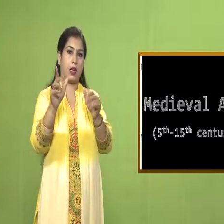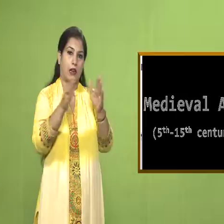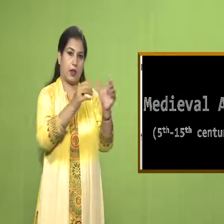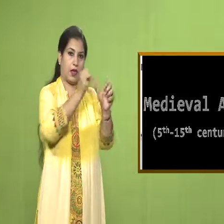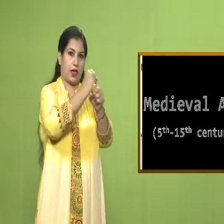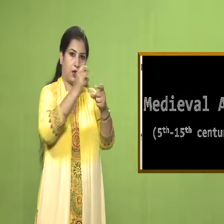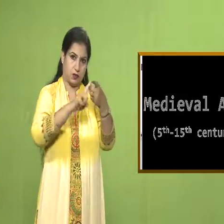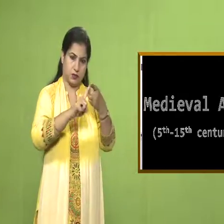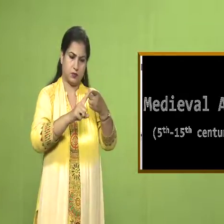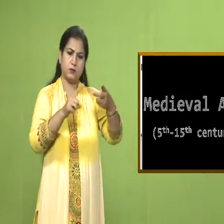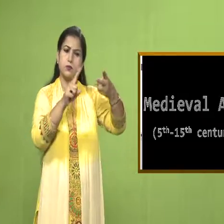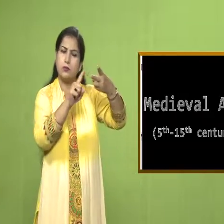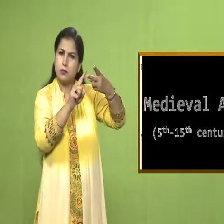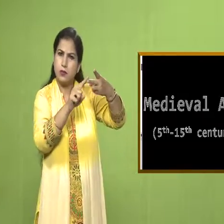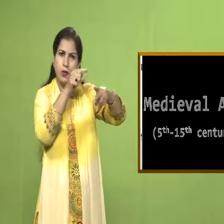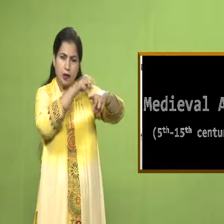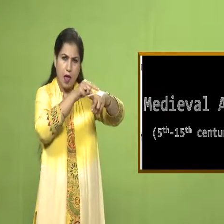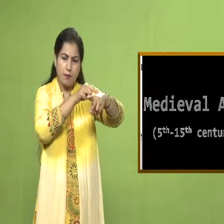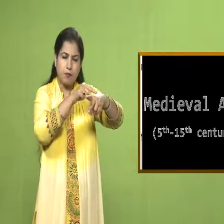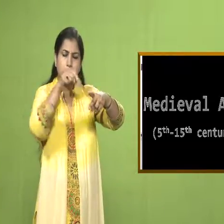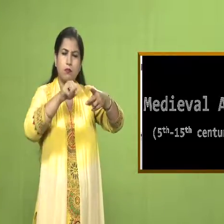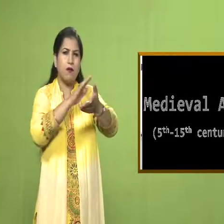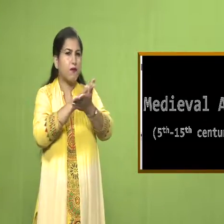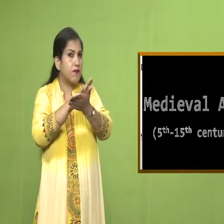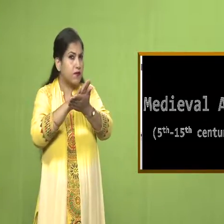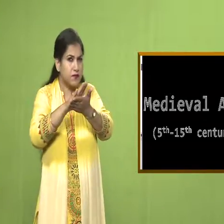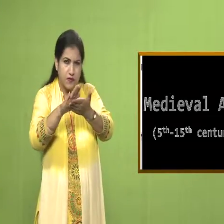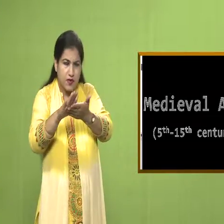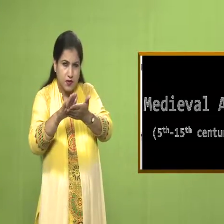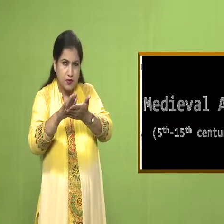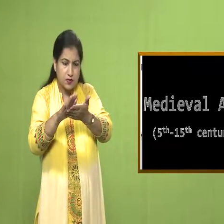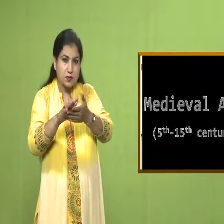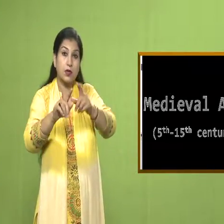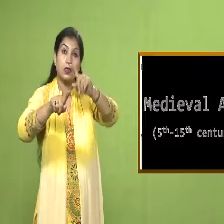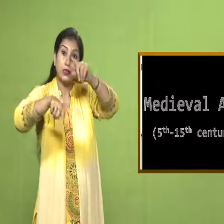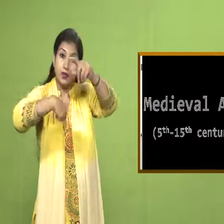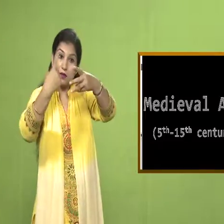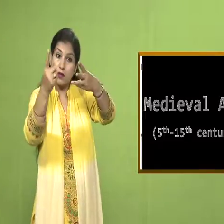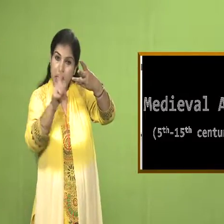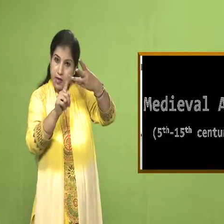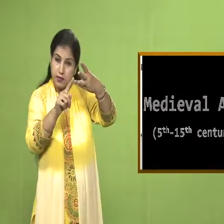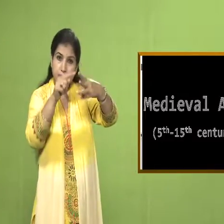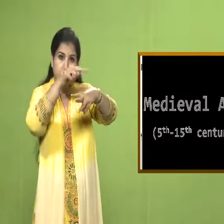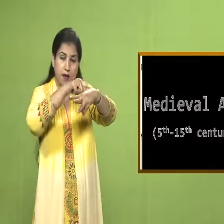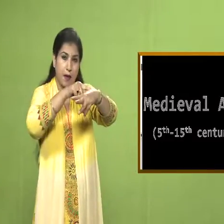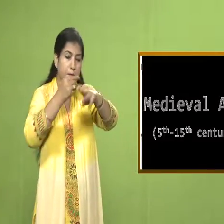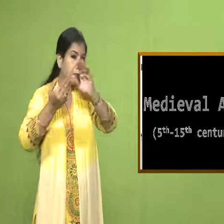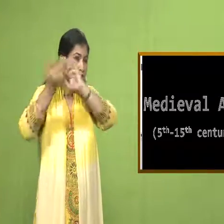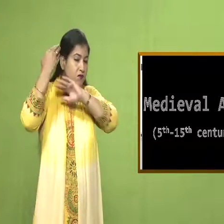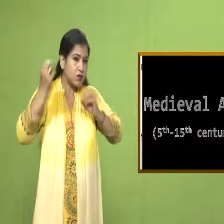When the medieval age came to an end, and the next time period in history